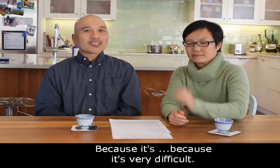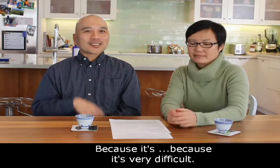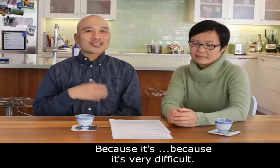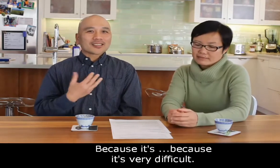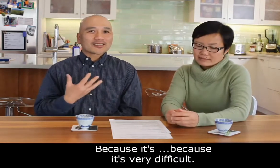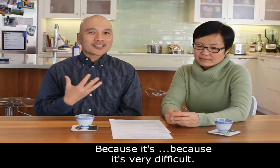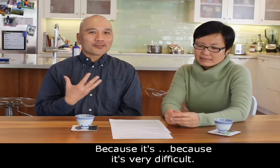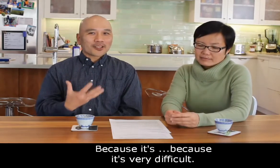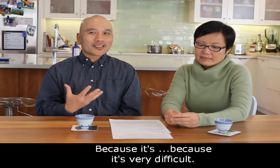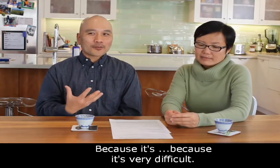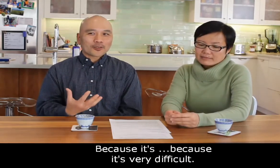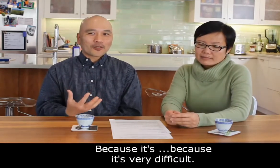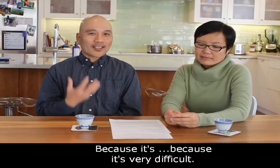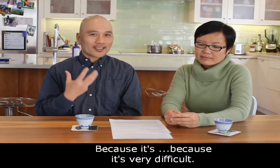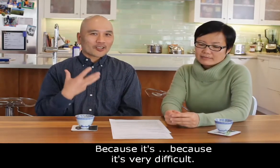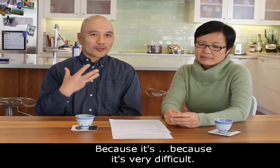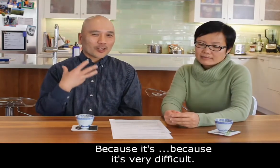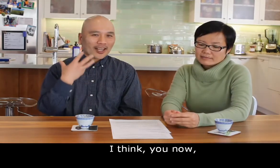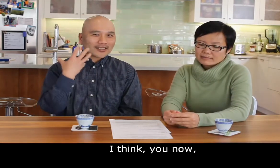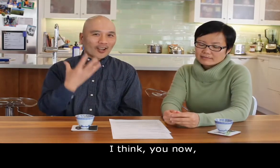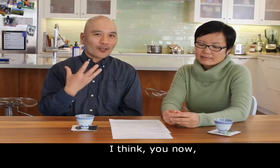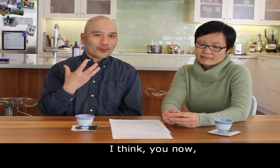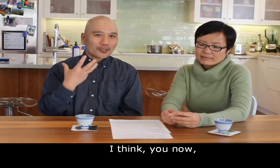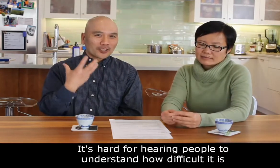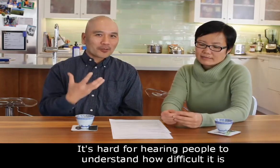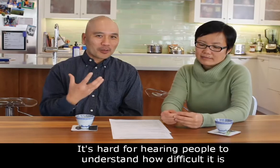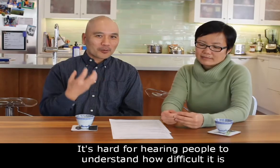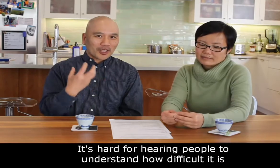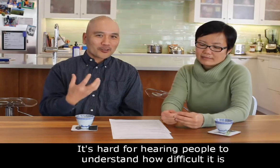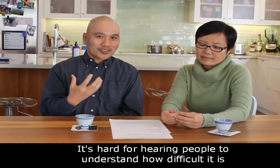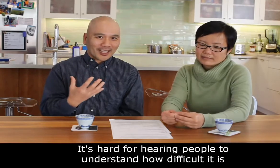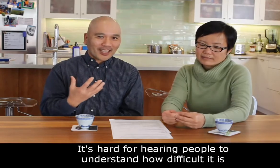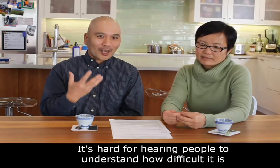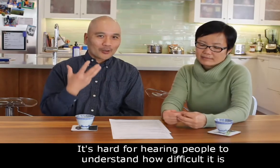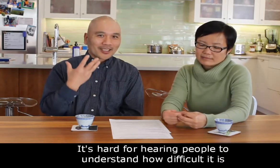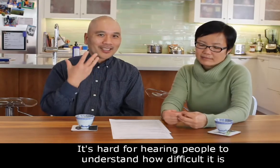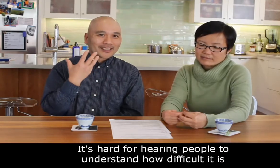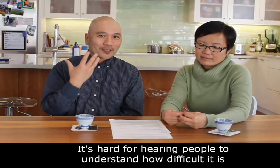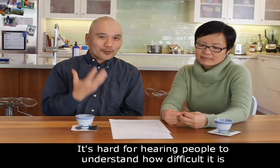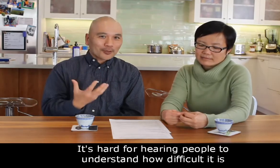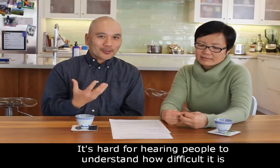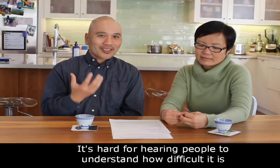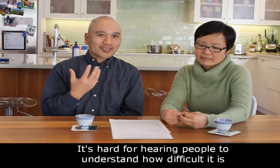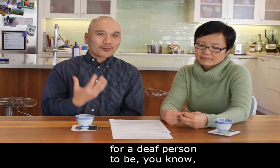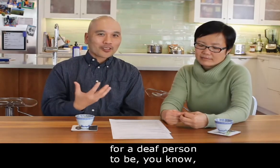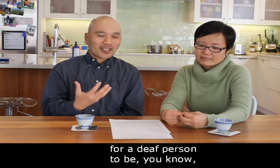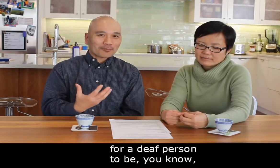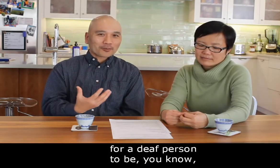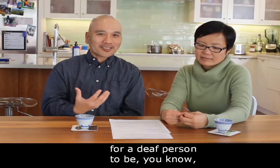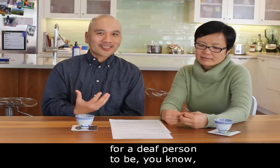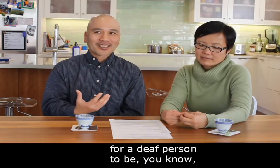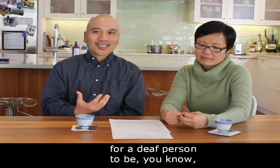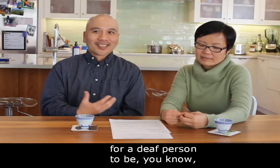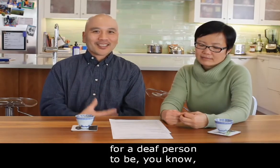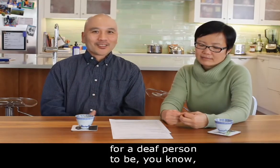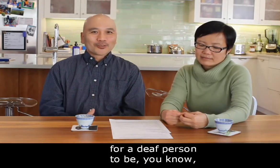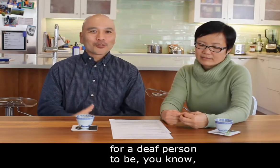because it's very difficult. I think it's hard for hearing people to understand how difficult it is for a deaf person to